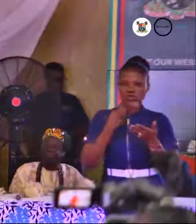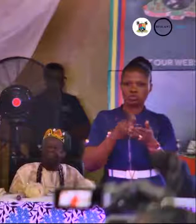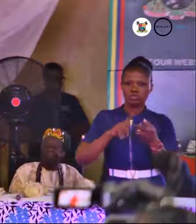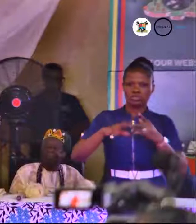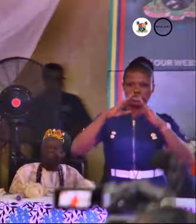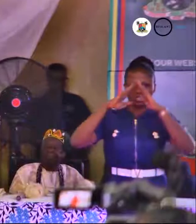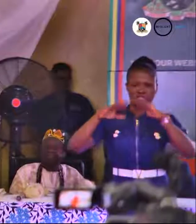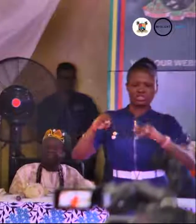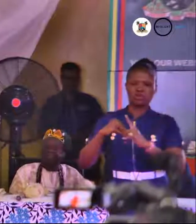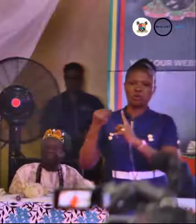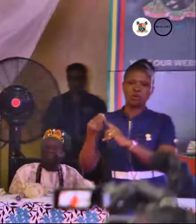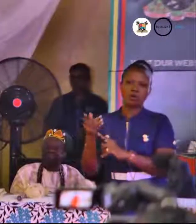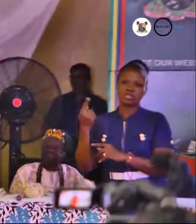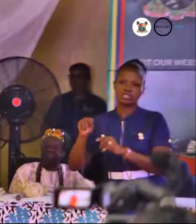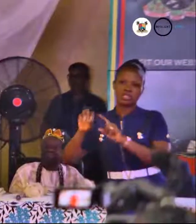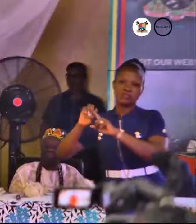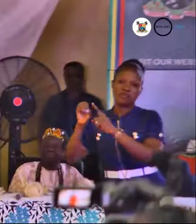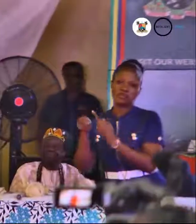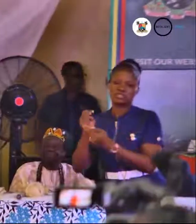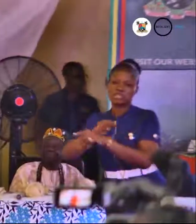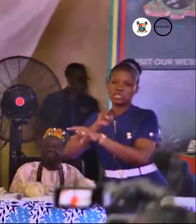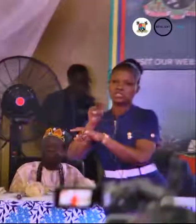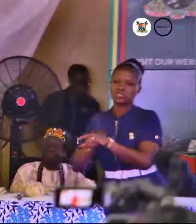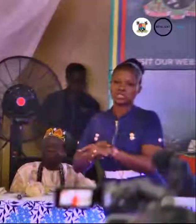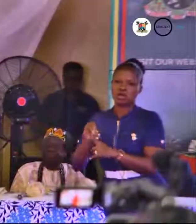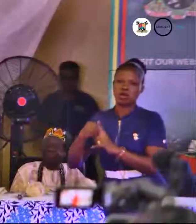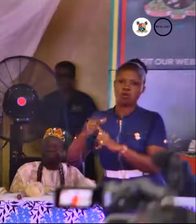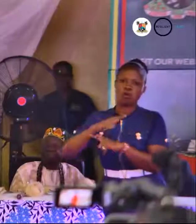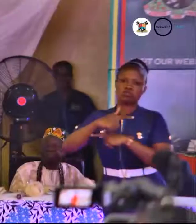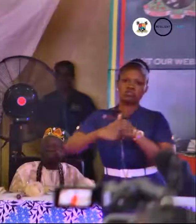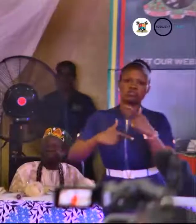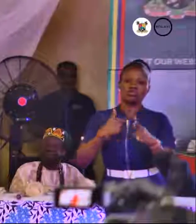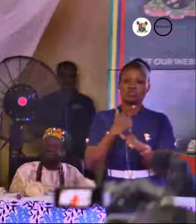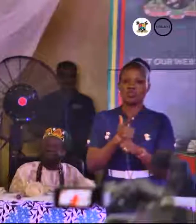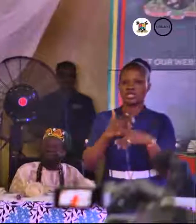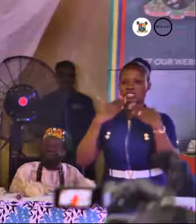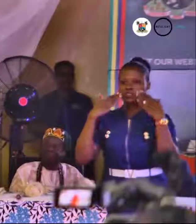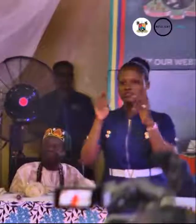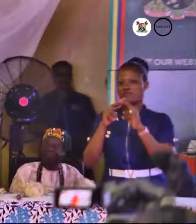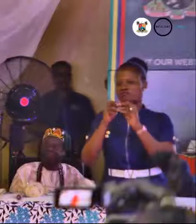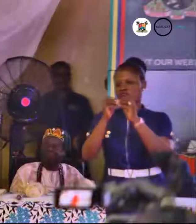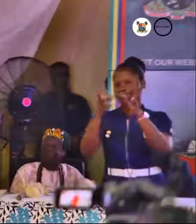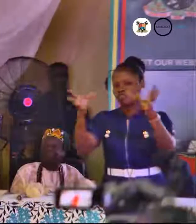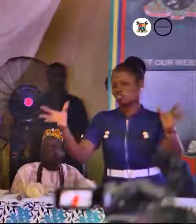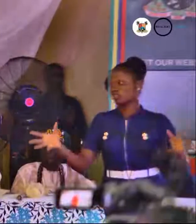regional, national, or global. Thank you very much.